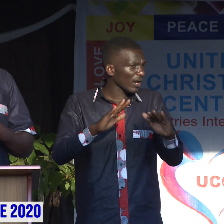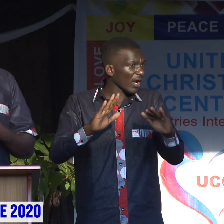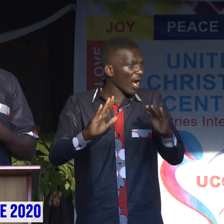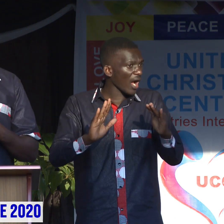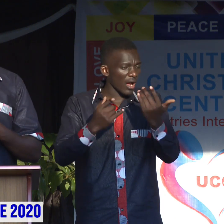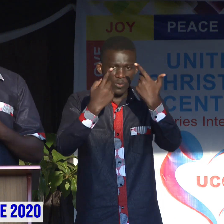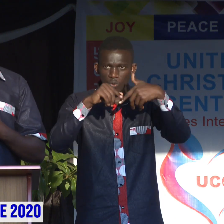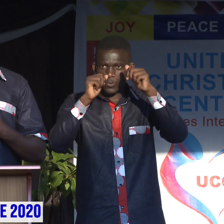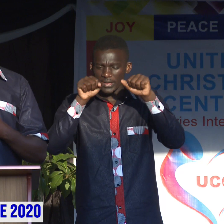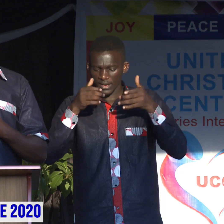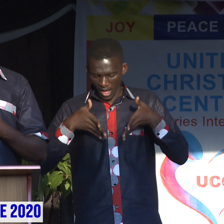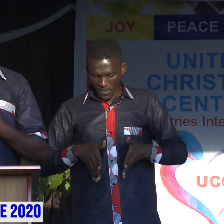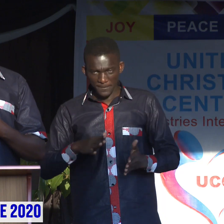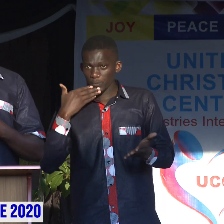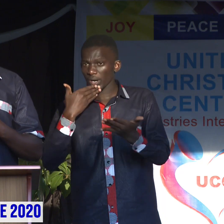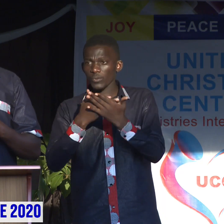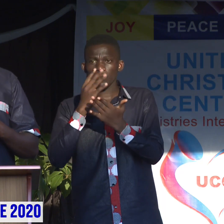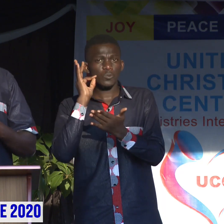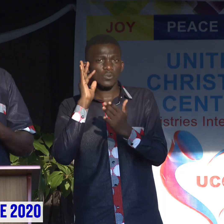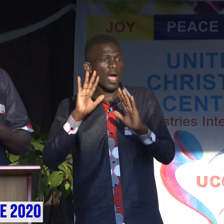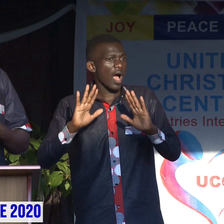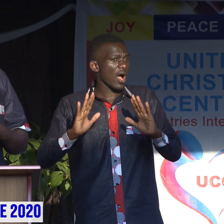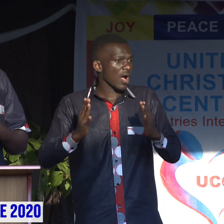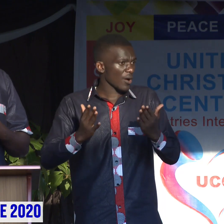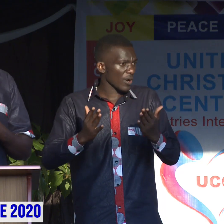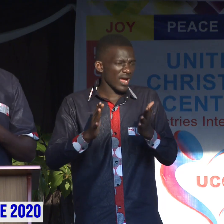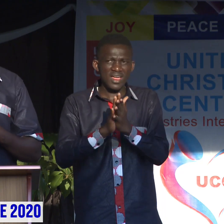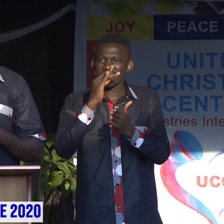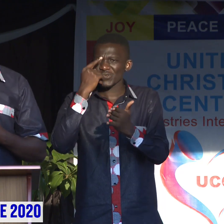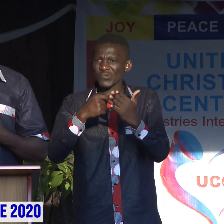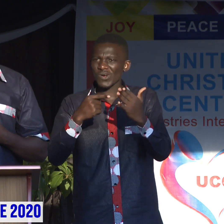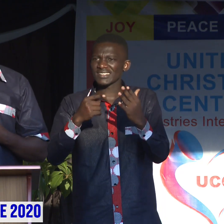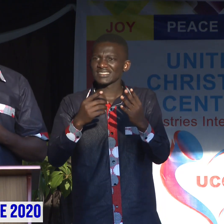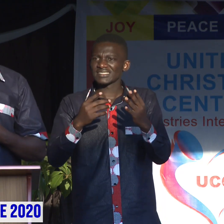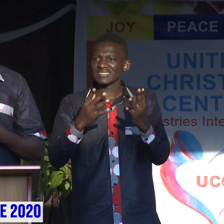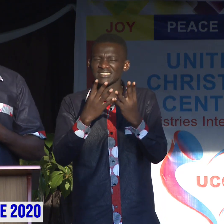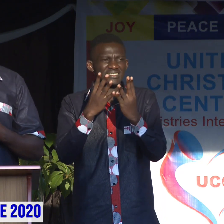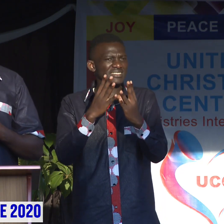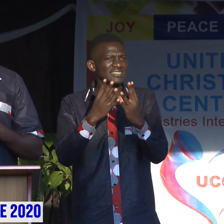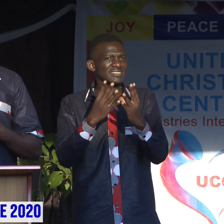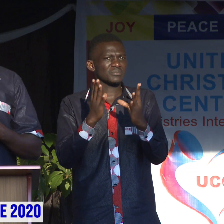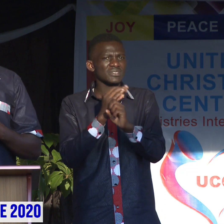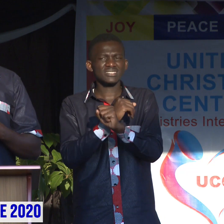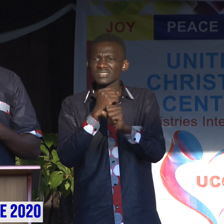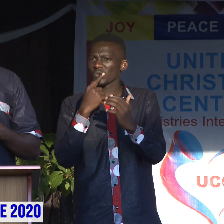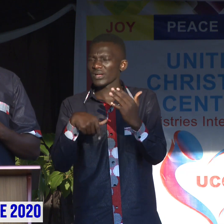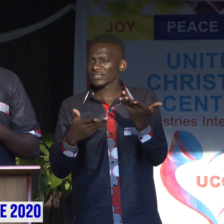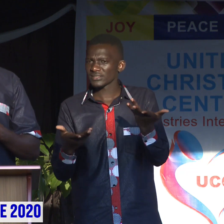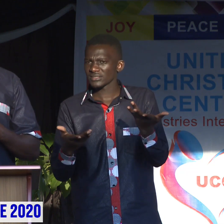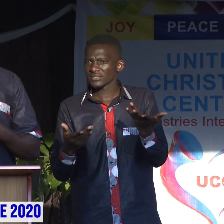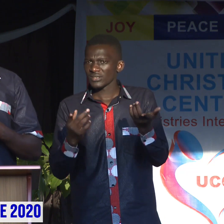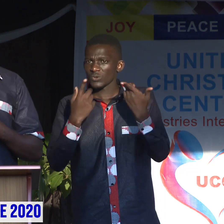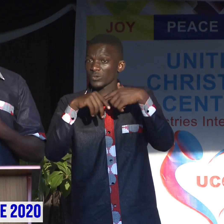good fruit, tuyinza tutyo okubala ebibala ebirungi, and what is missing in us, era ki ekibulako mu bulamu bwaffe. We